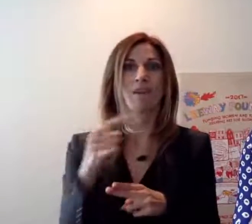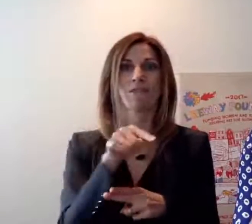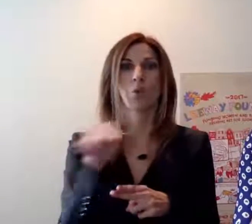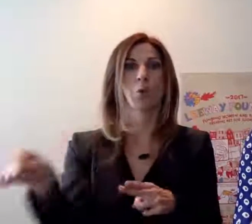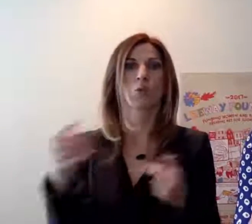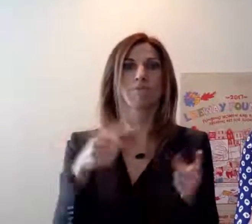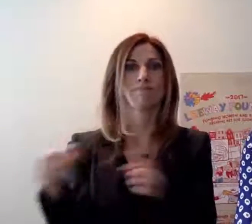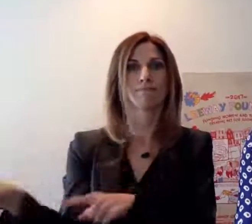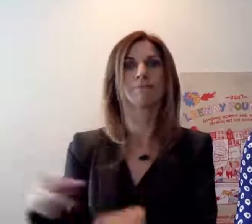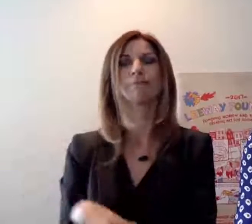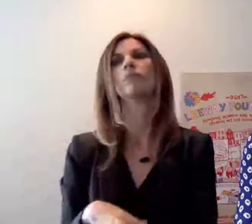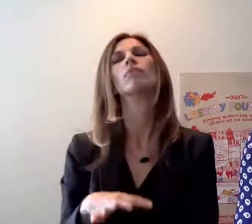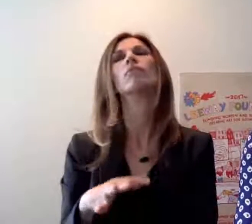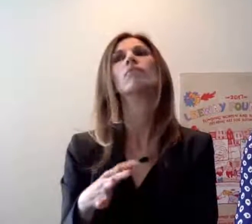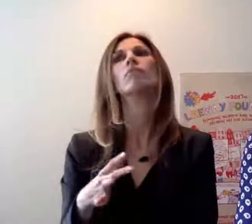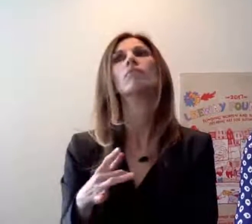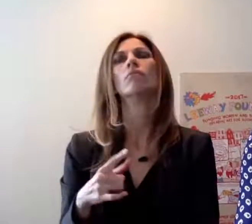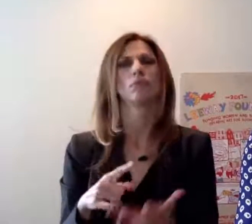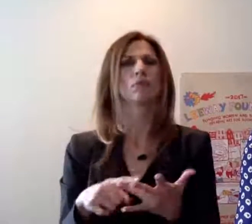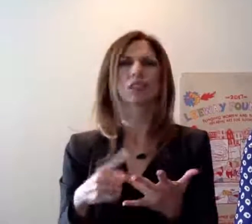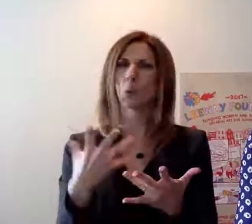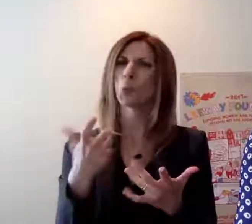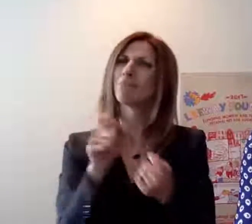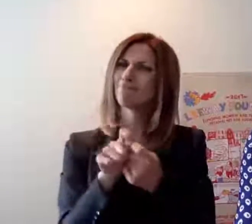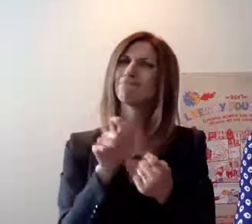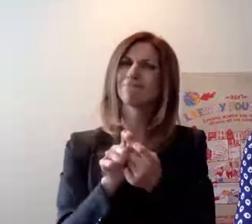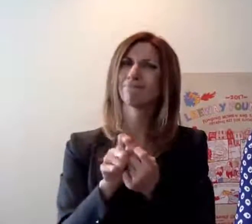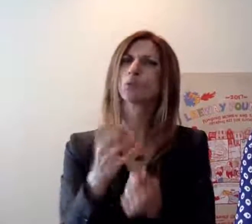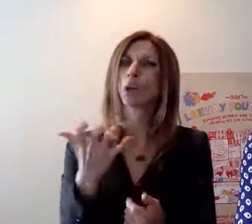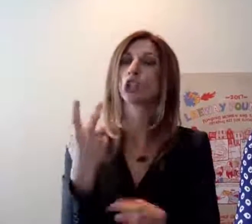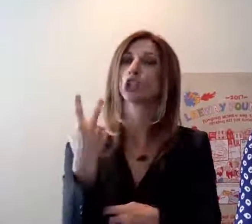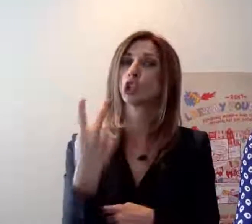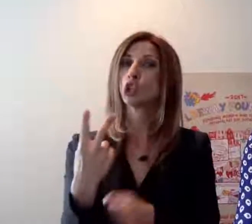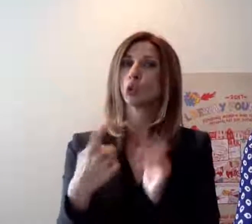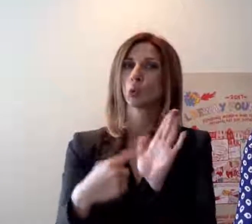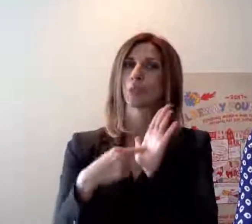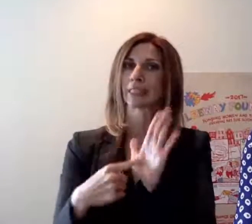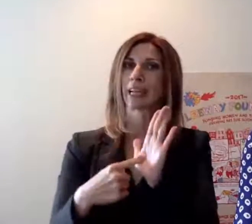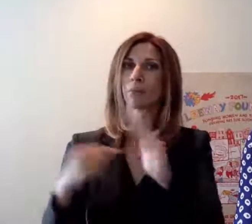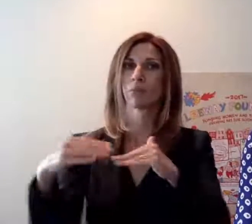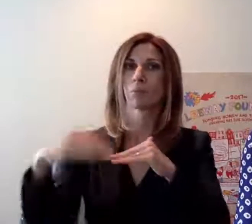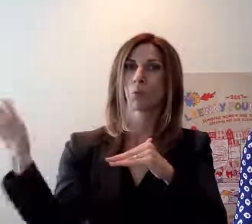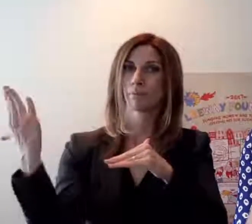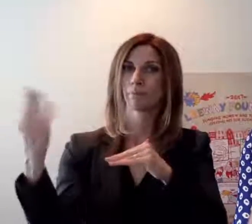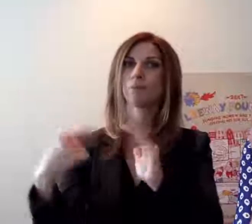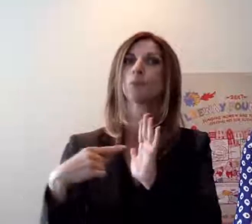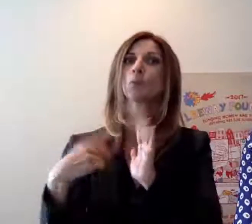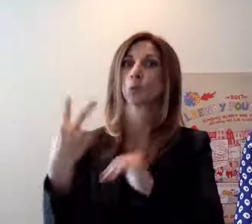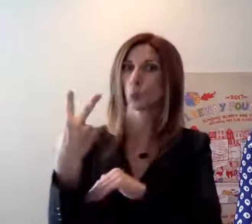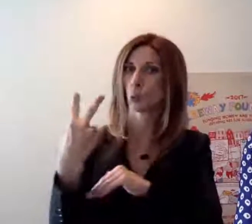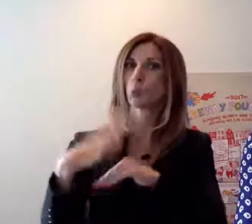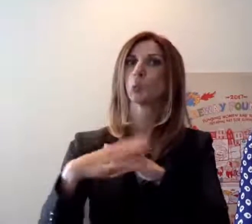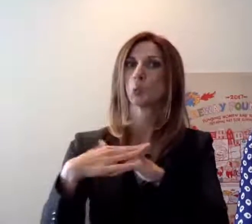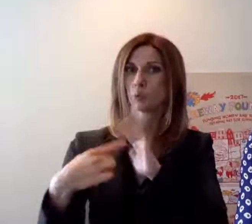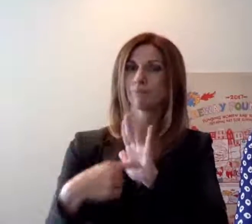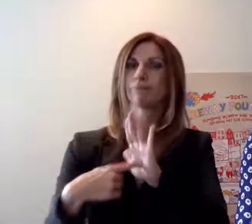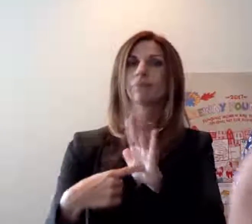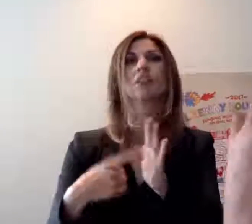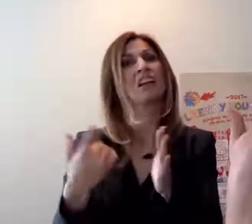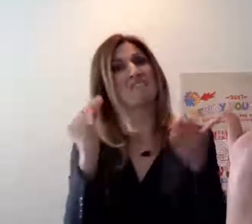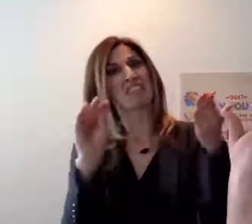occurrences. You want to give us particulars here. We need at least 2 examples. And you can add in as many more as you're able to